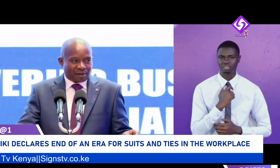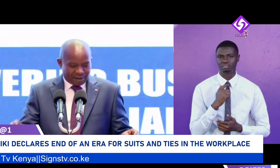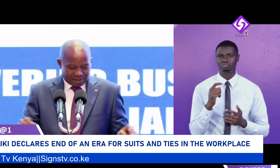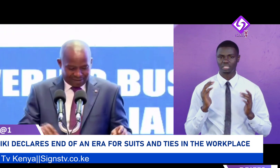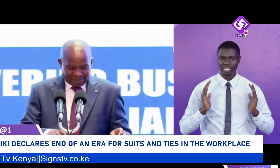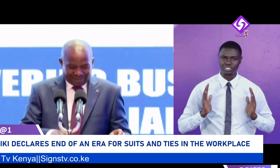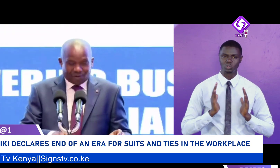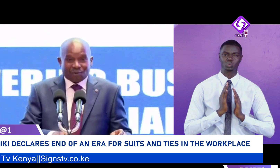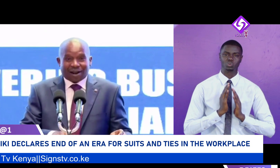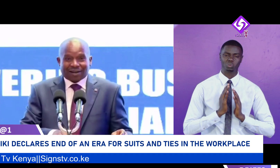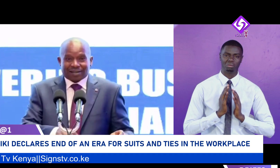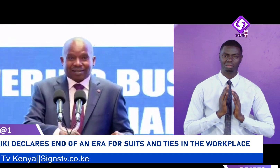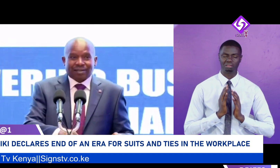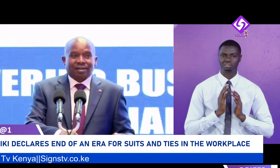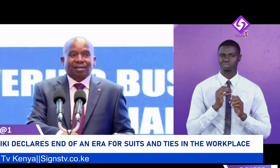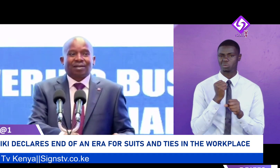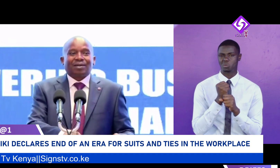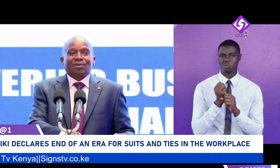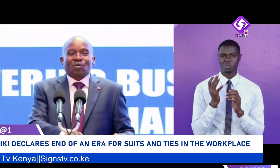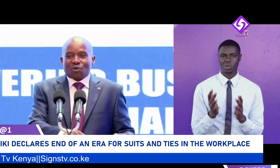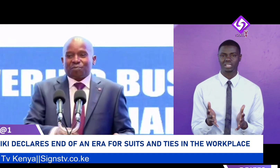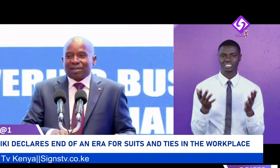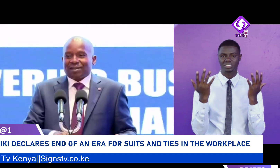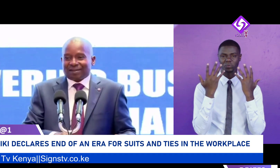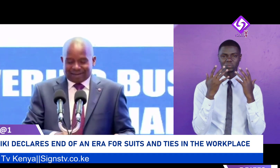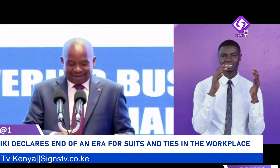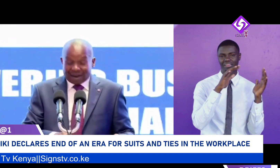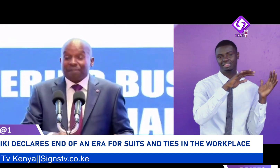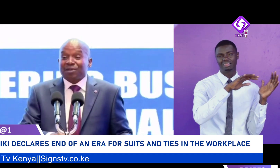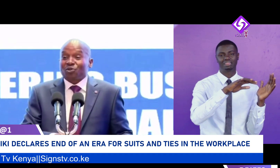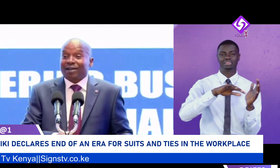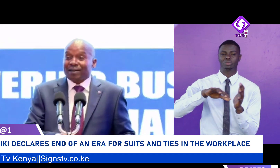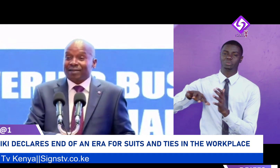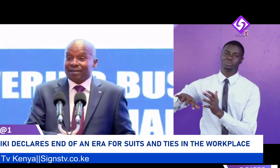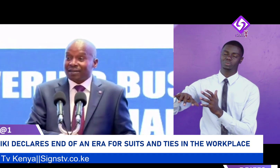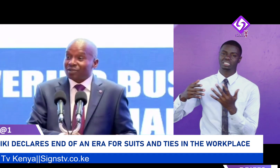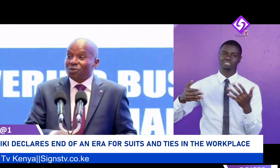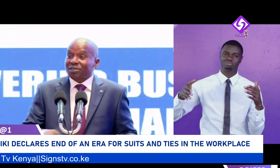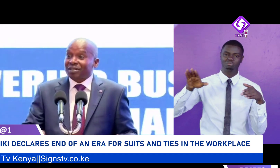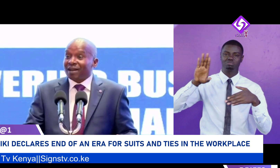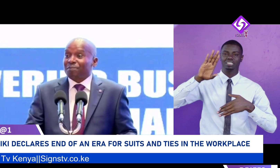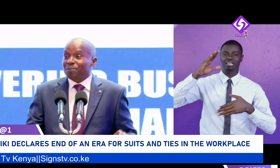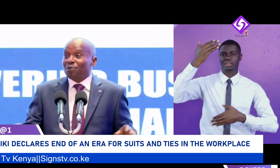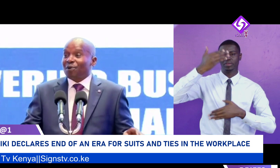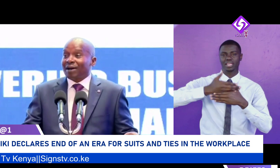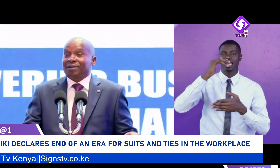wearing workers could be coming to an end. And that's what the young people are